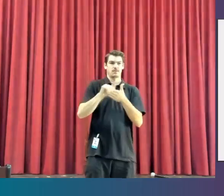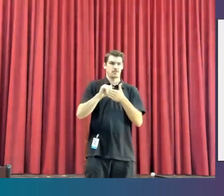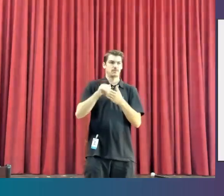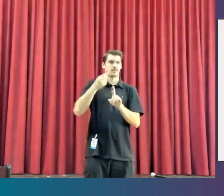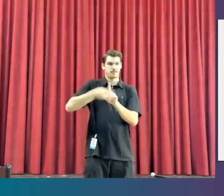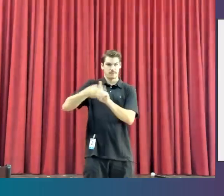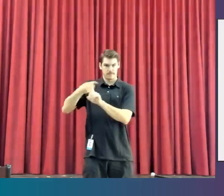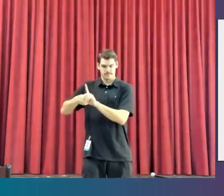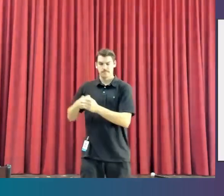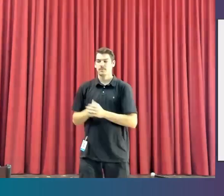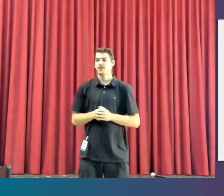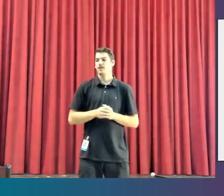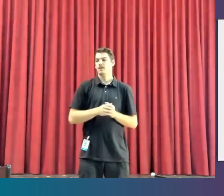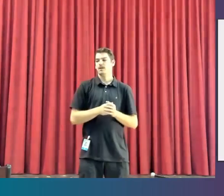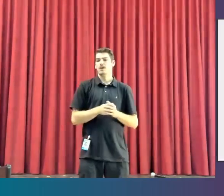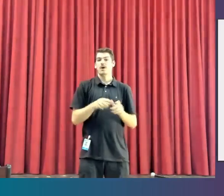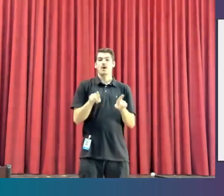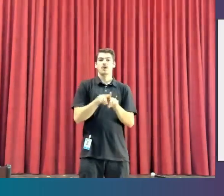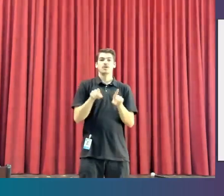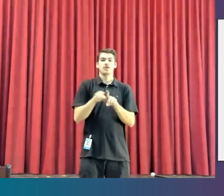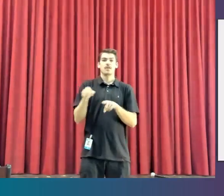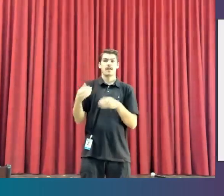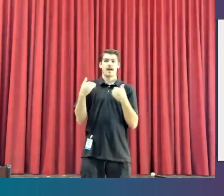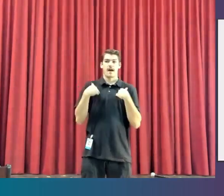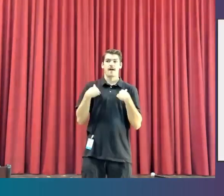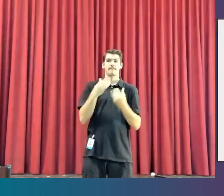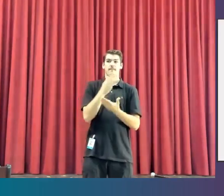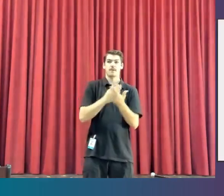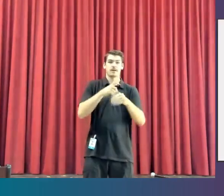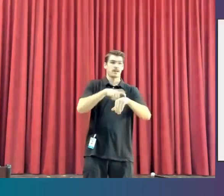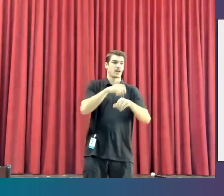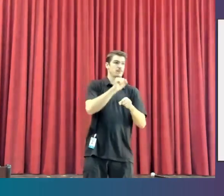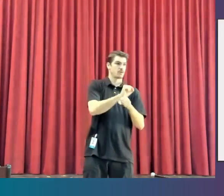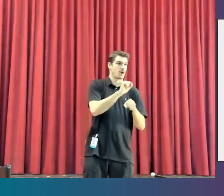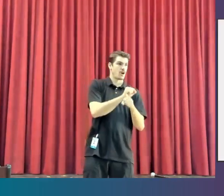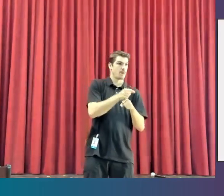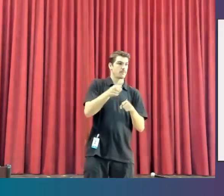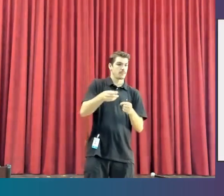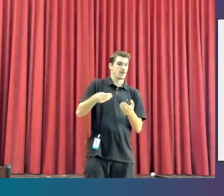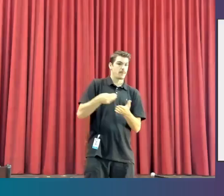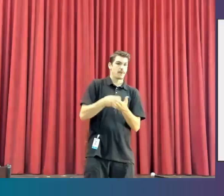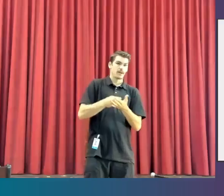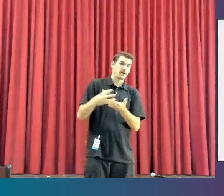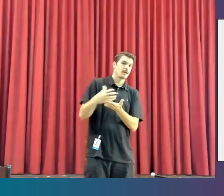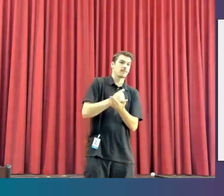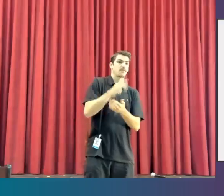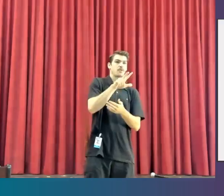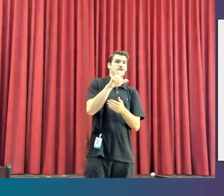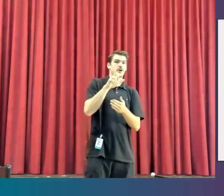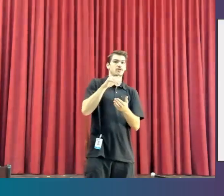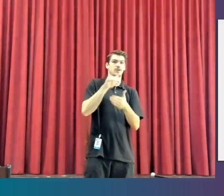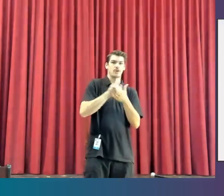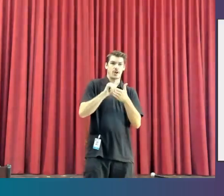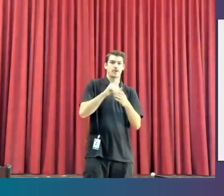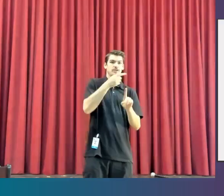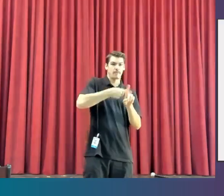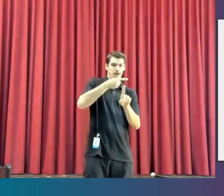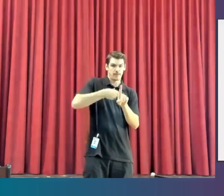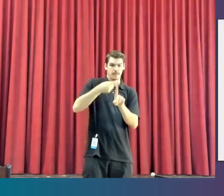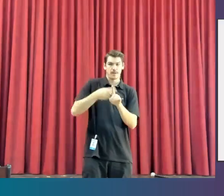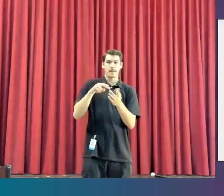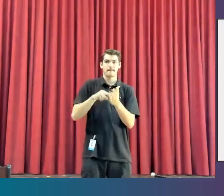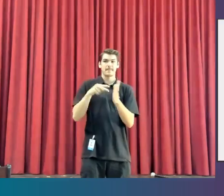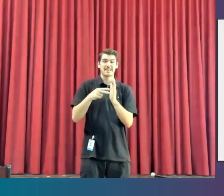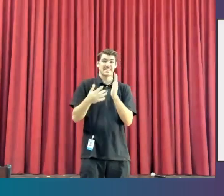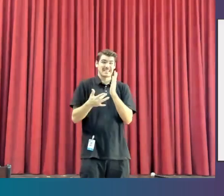And because they have a part-time job where they're making $300 per month, they're technically